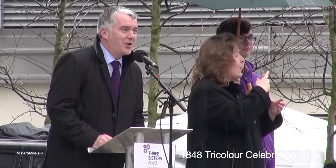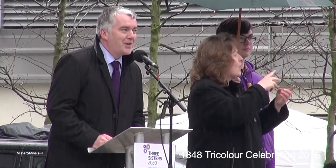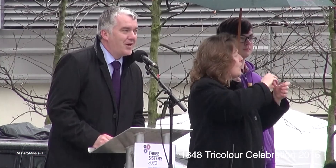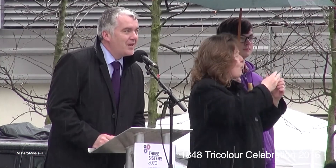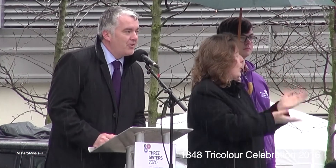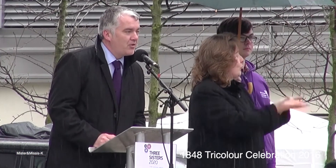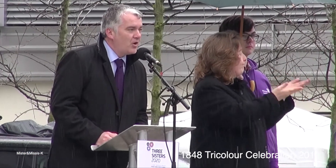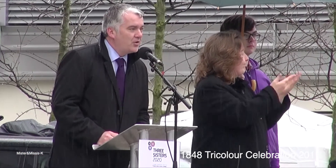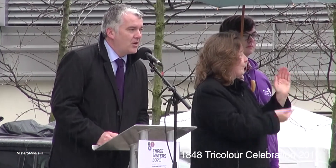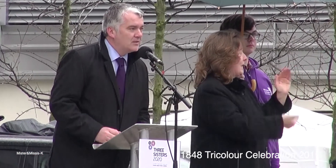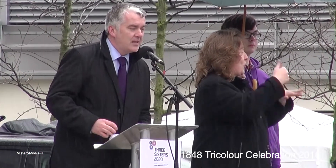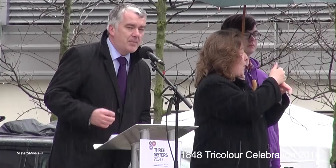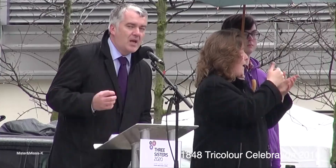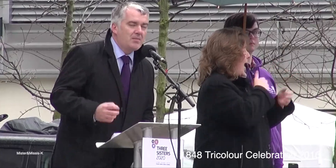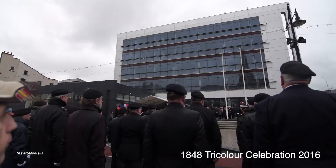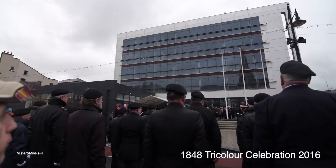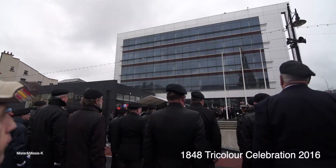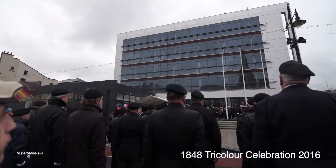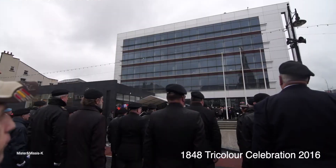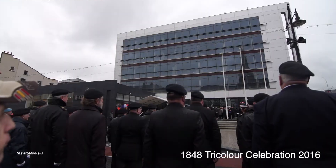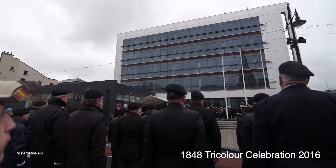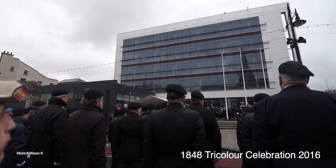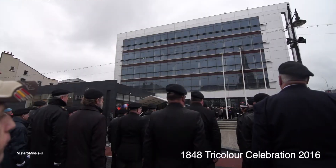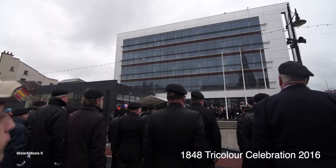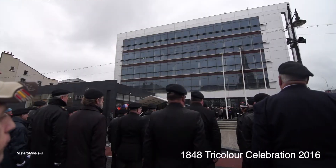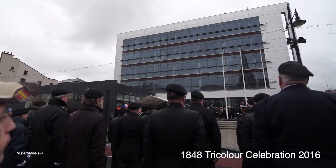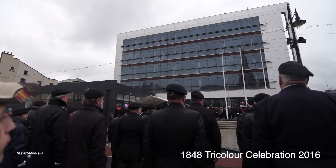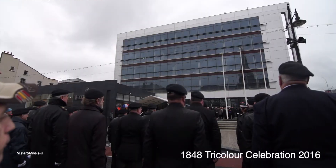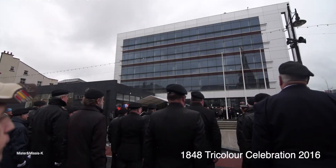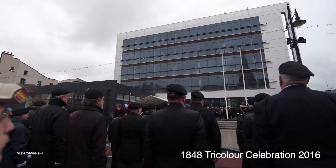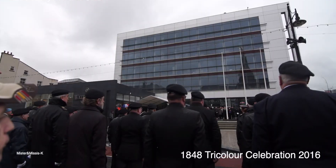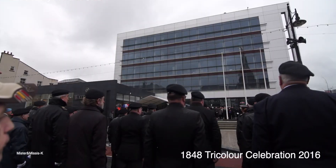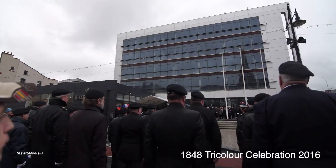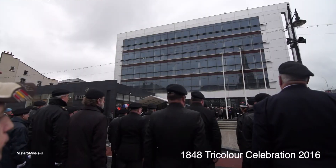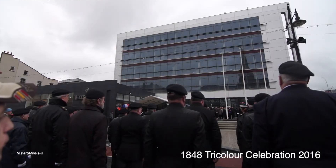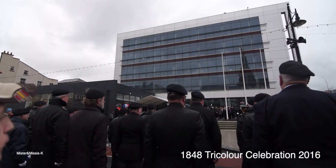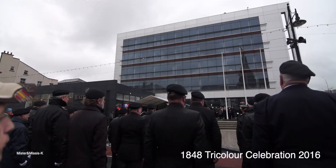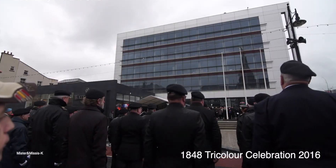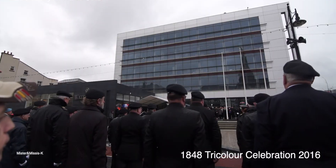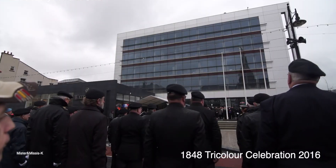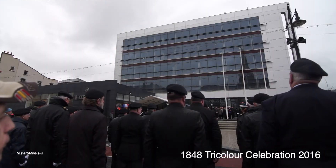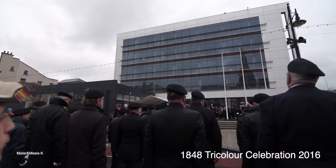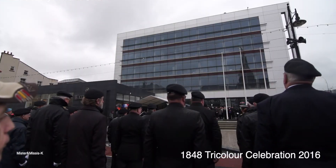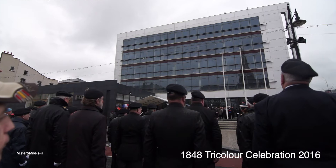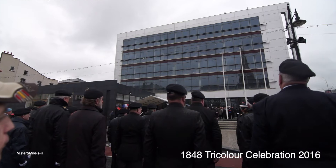got a tricolour. And he returned to Ireland, and that became later the official flag of the Irish state. I'll now hand you back to Eddie.